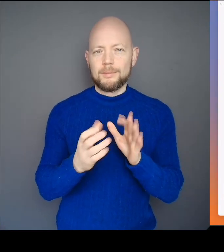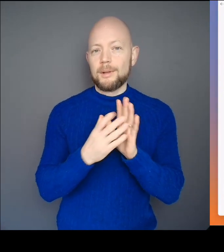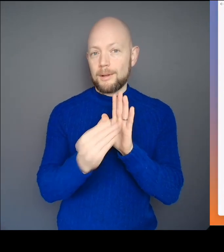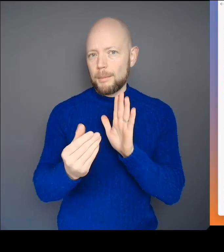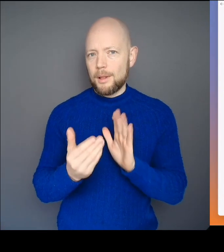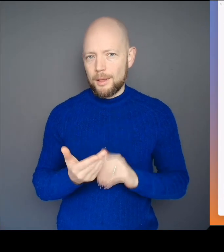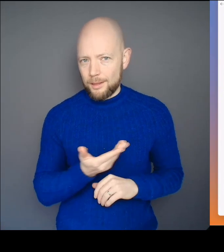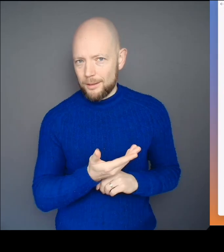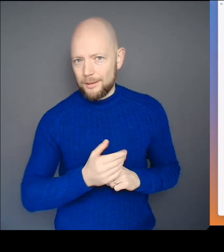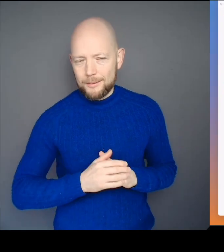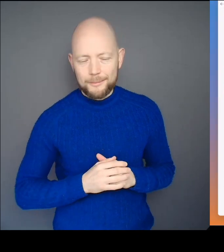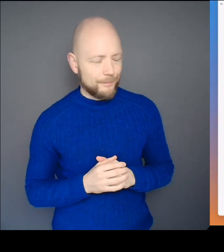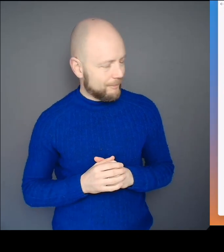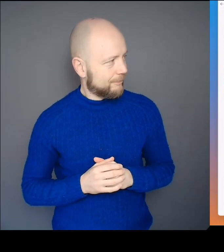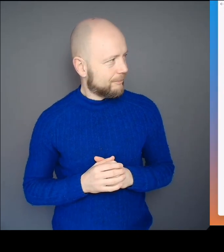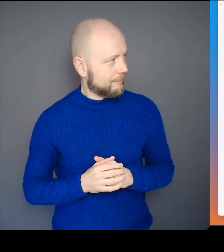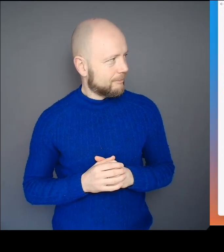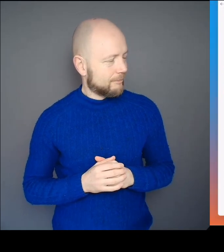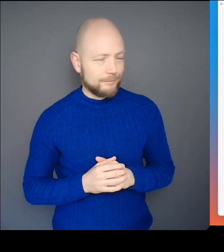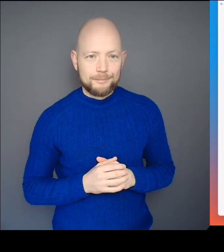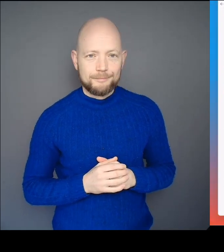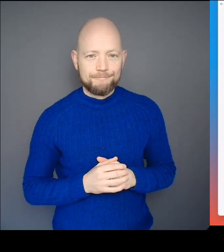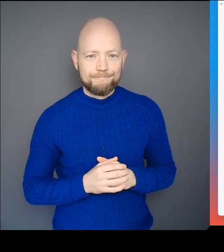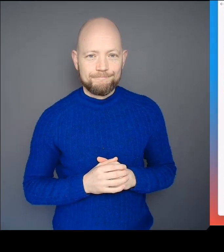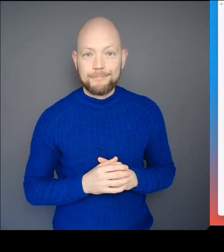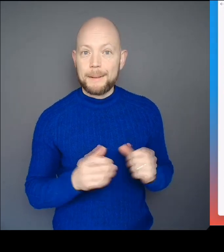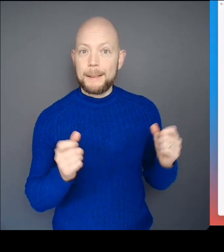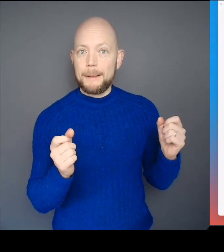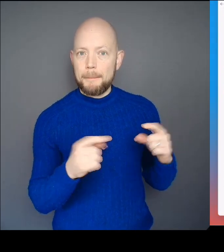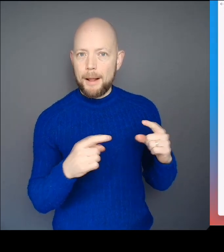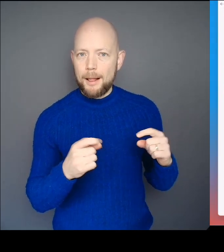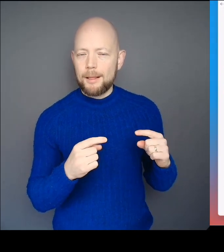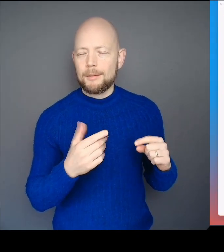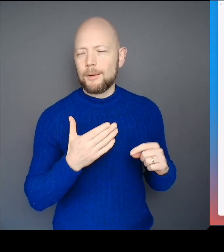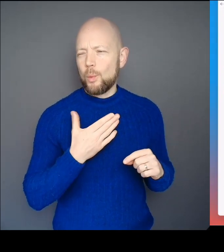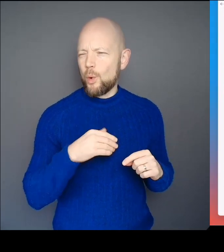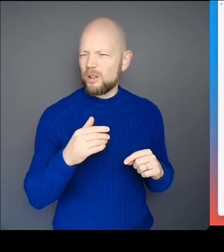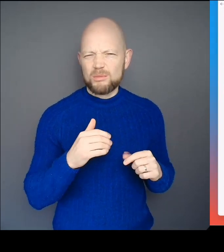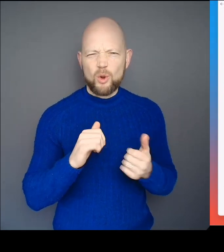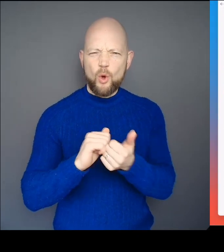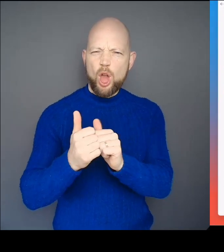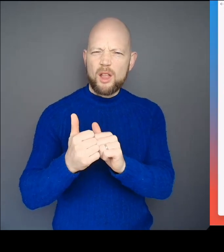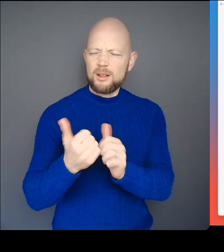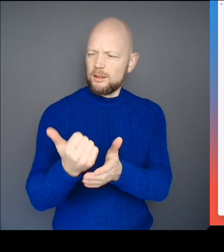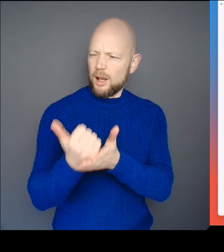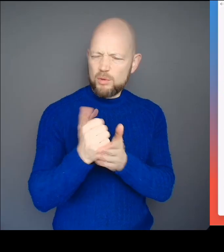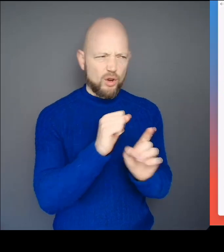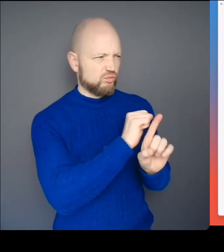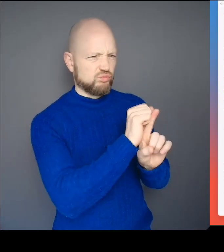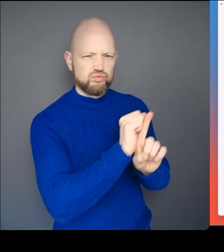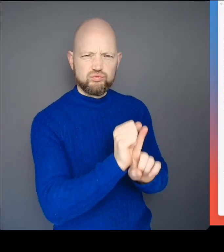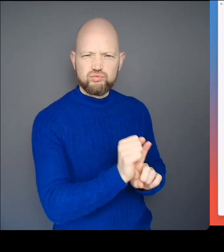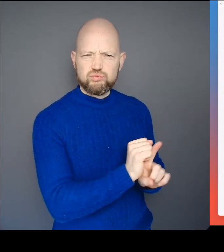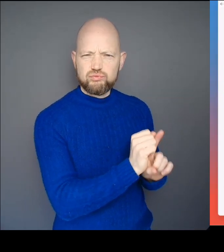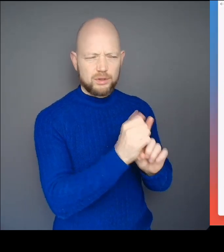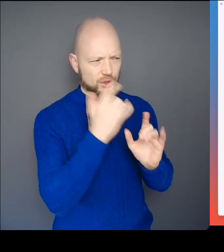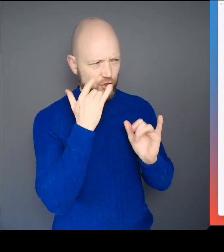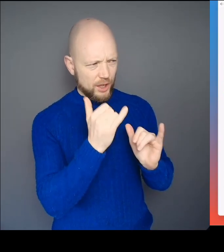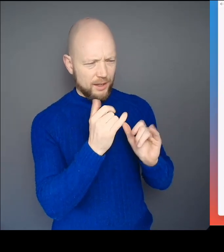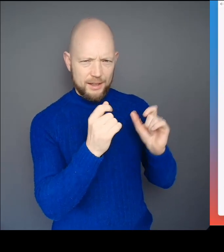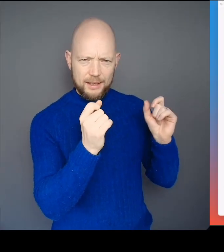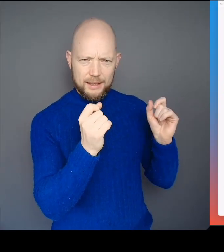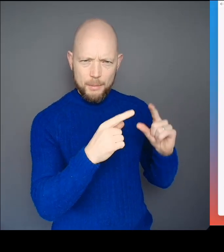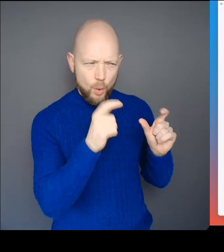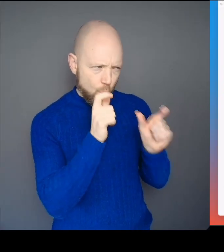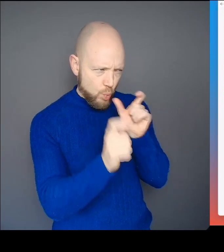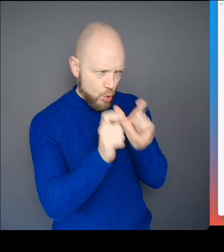come back into this much more fun, friendly email. And let's say I might want to work with a colleague to just kind of tidy this up a